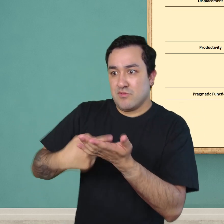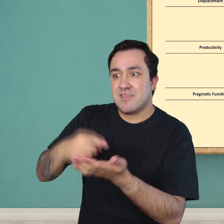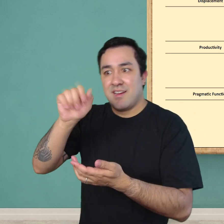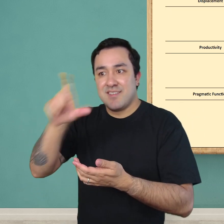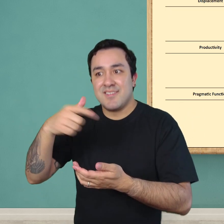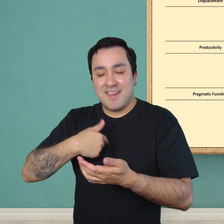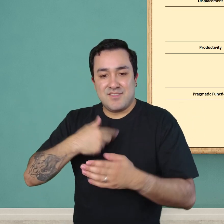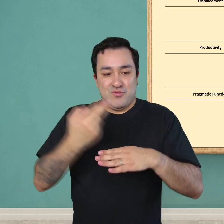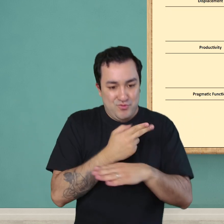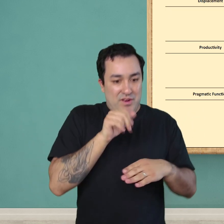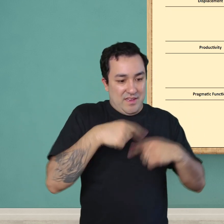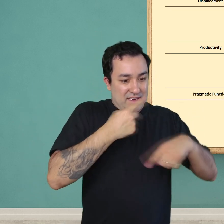to talk about the language.